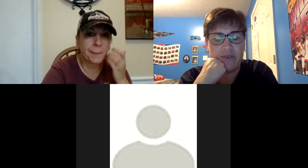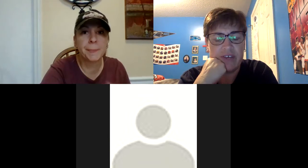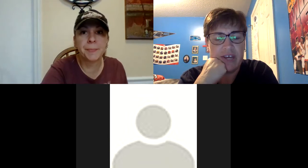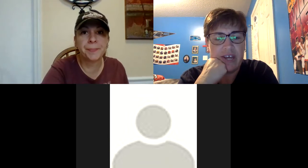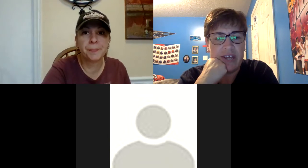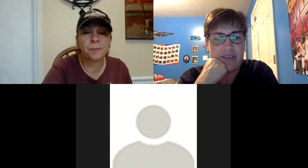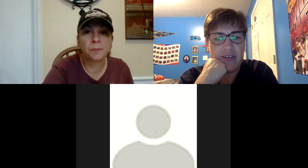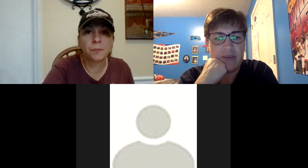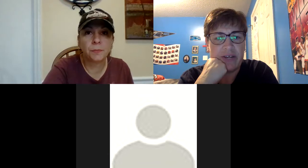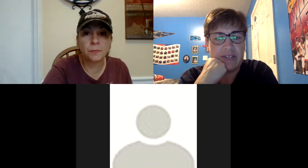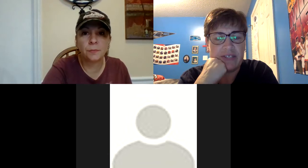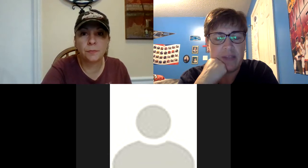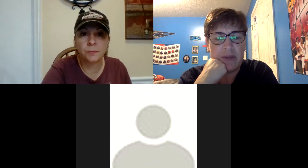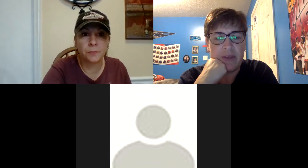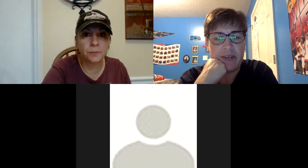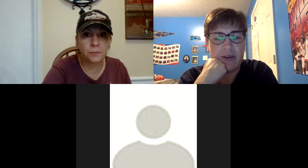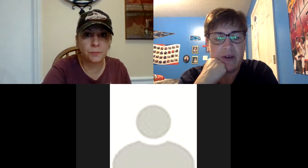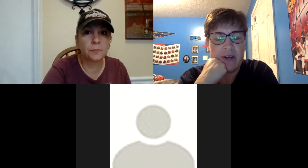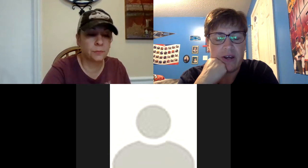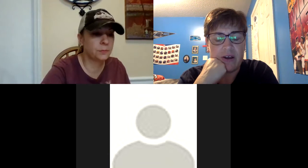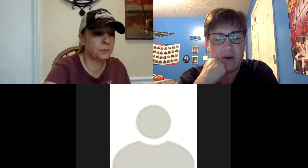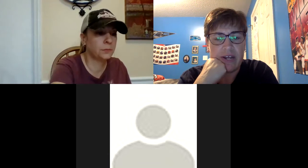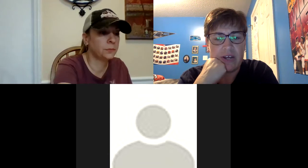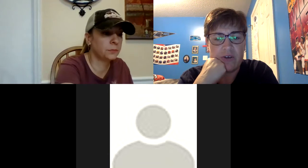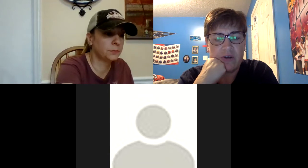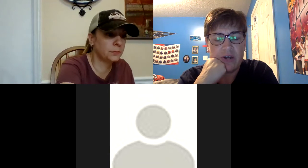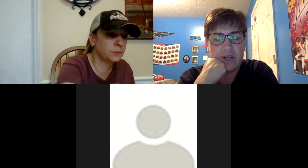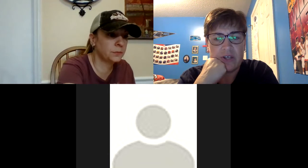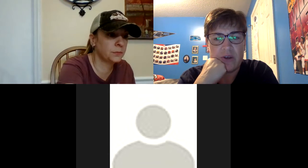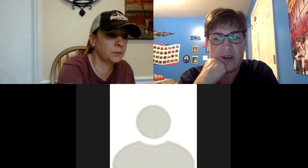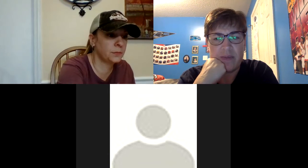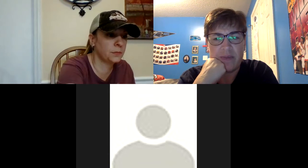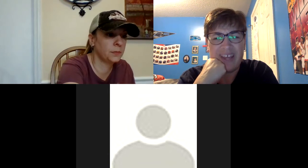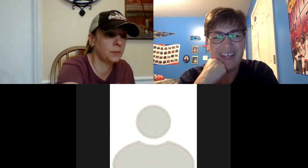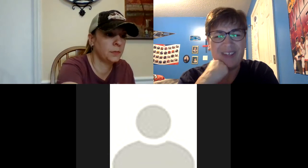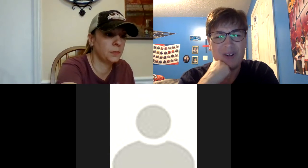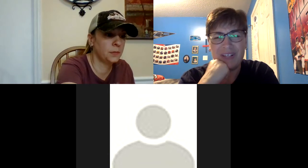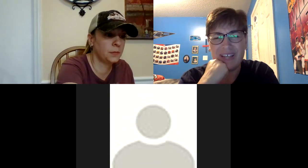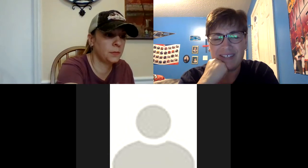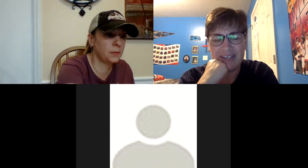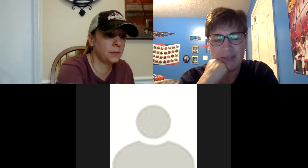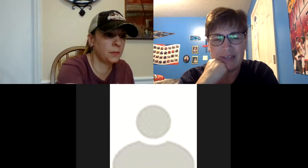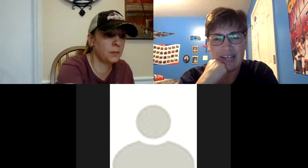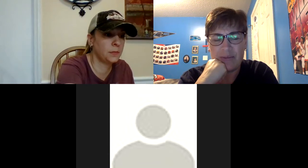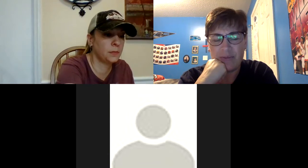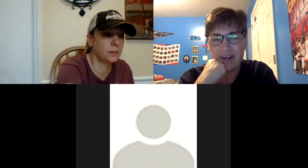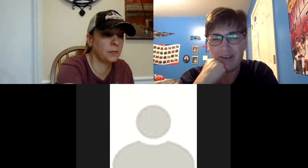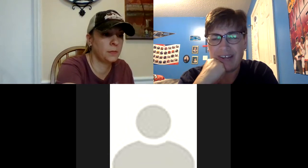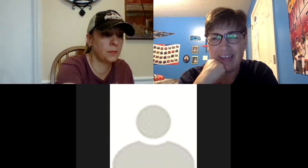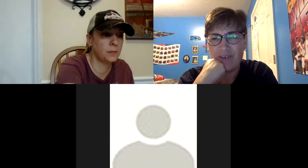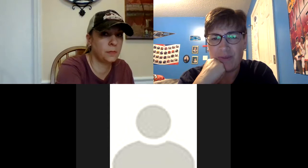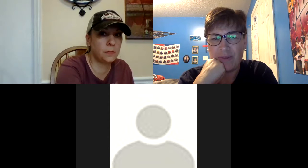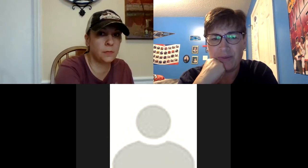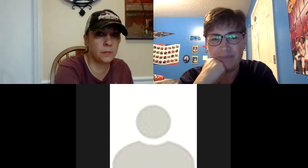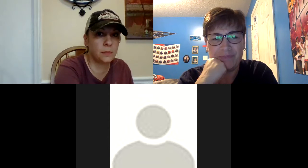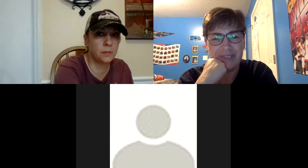know if anyone else is coming on there on here. So I think I started last class without saying a prayer. I